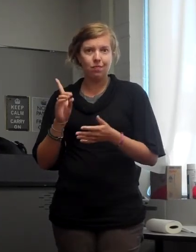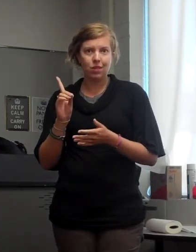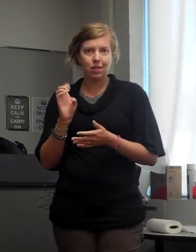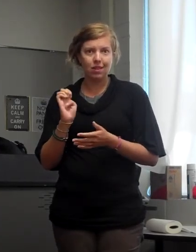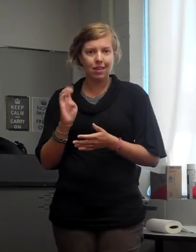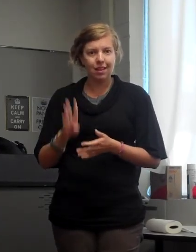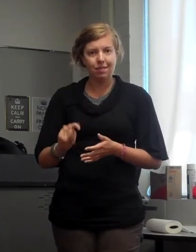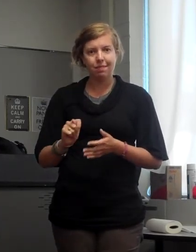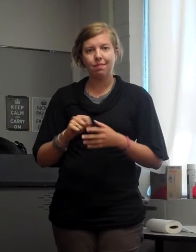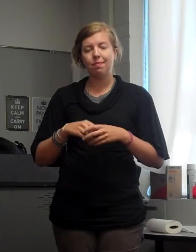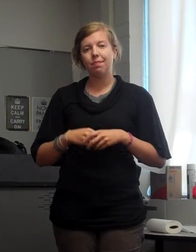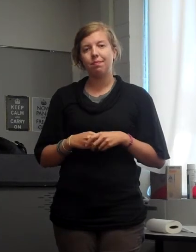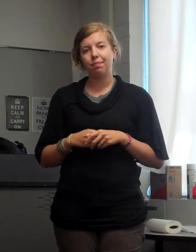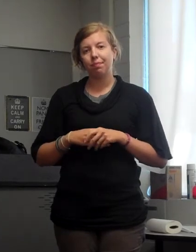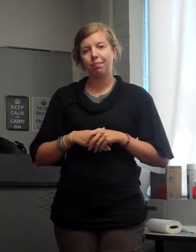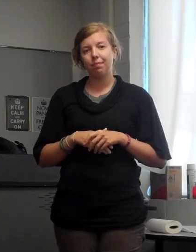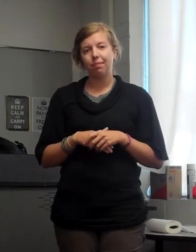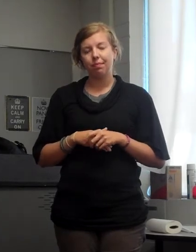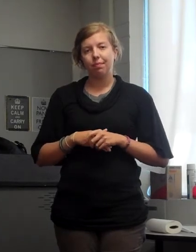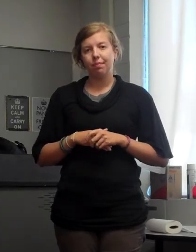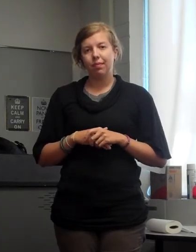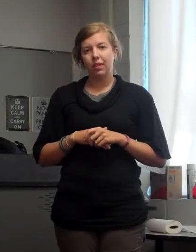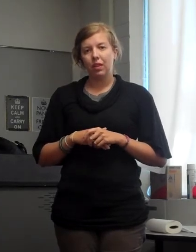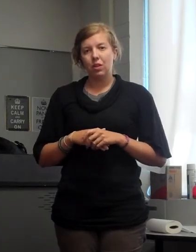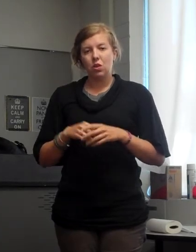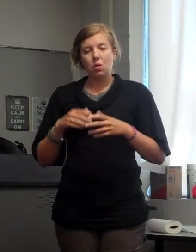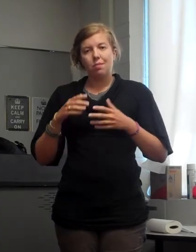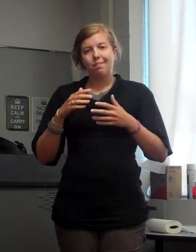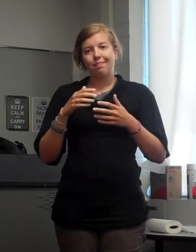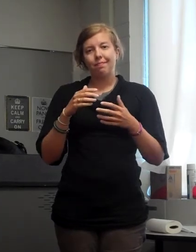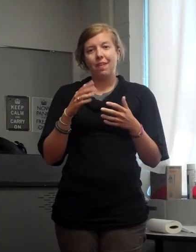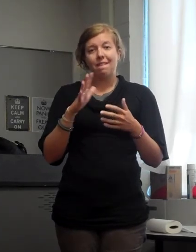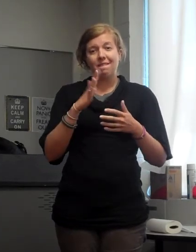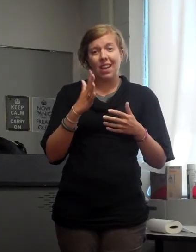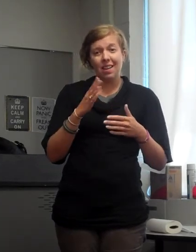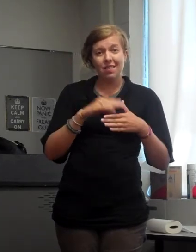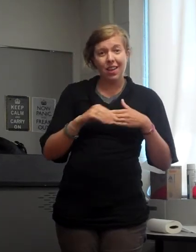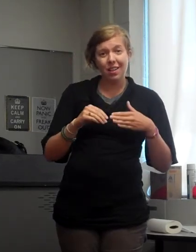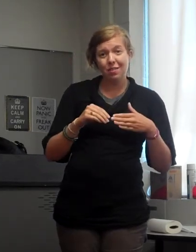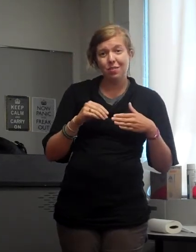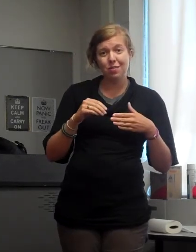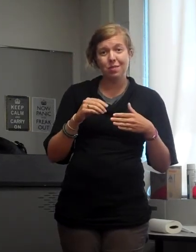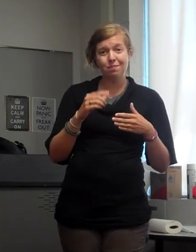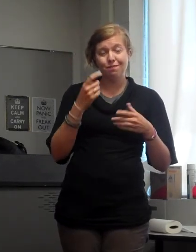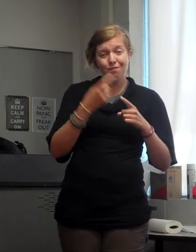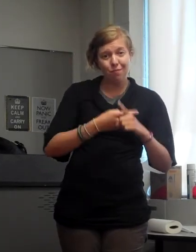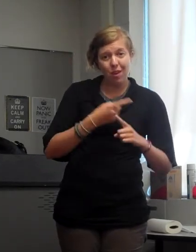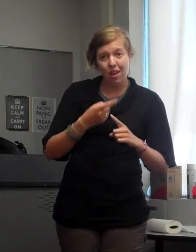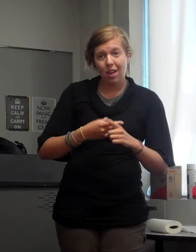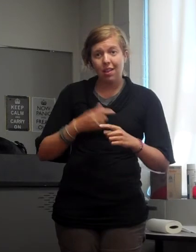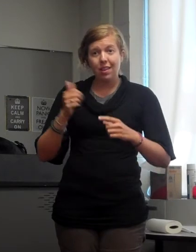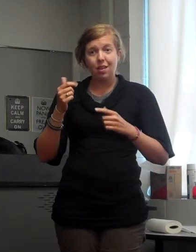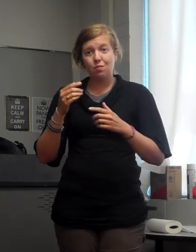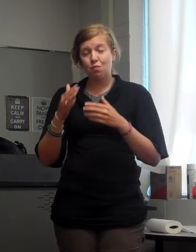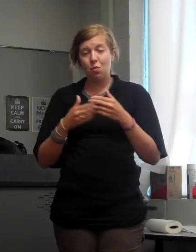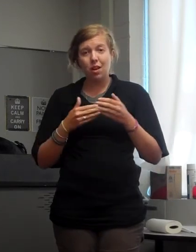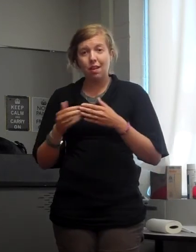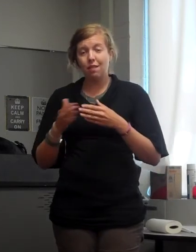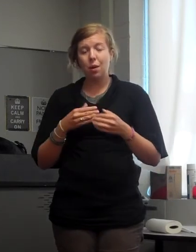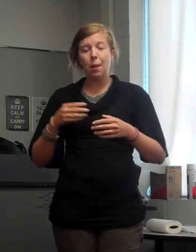you put every dime you can towards that debt until it's paid off. And you pay minimums on everything else. And I know people think you're